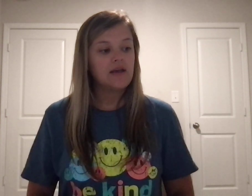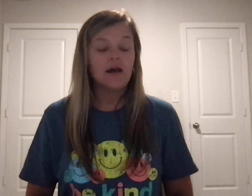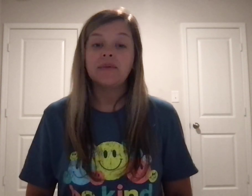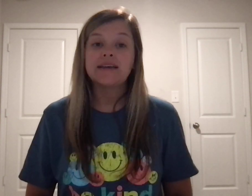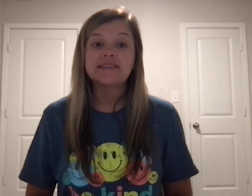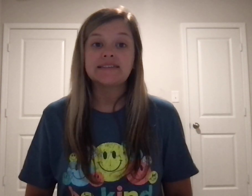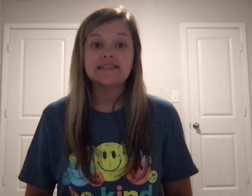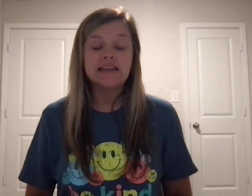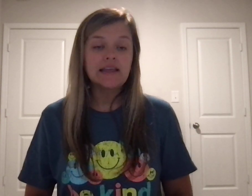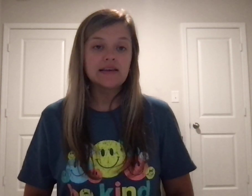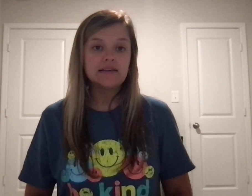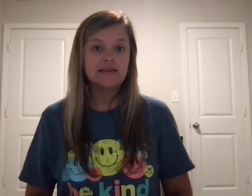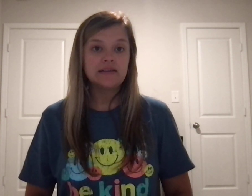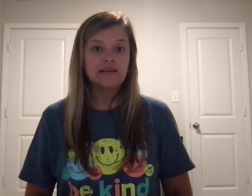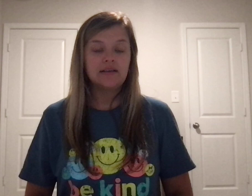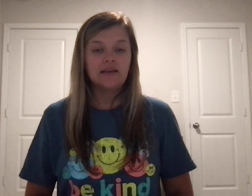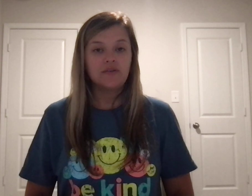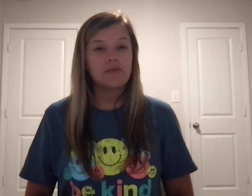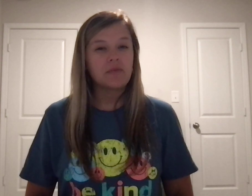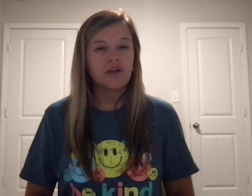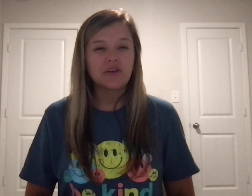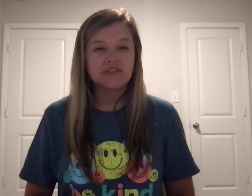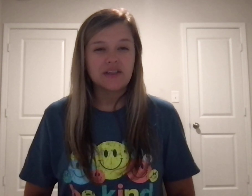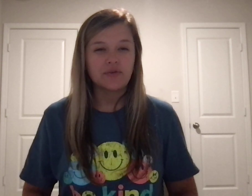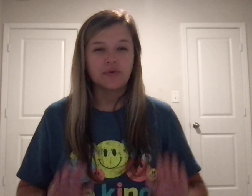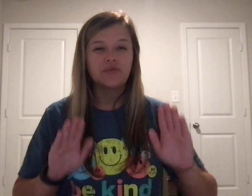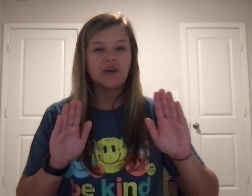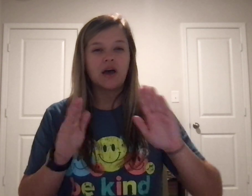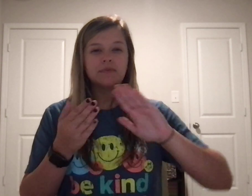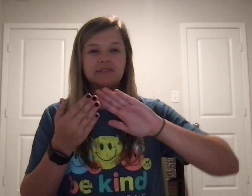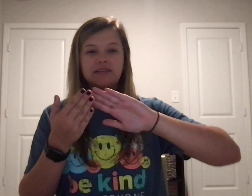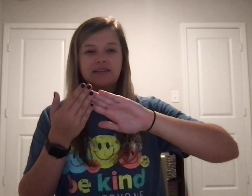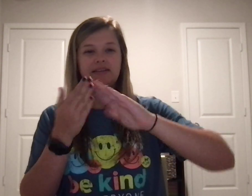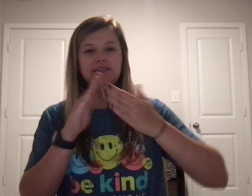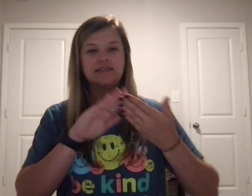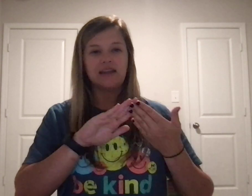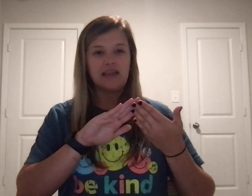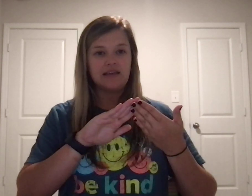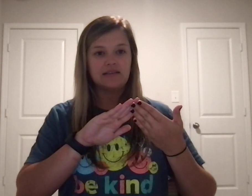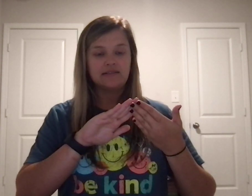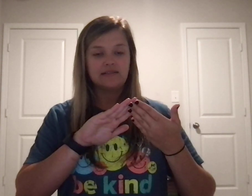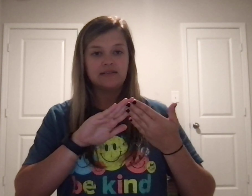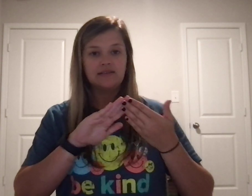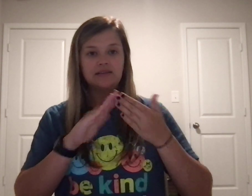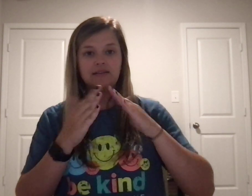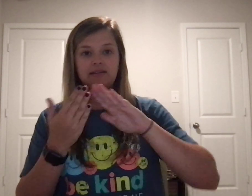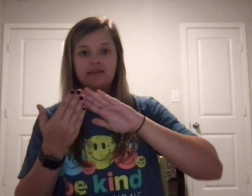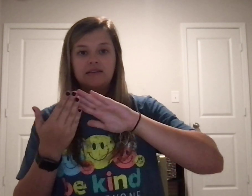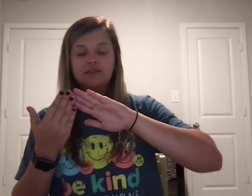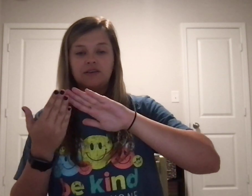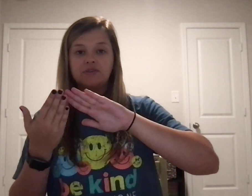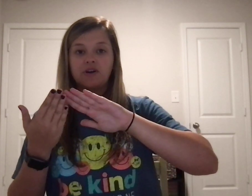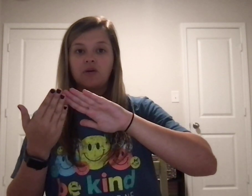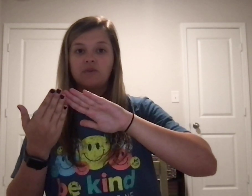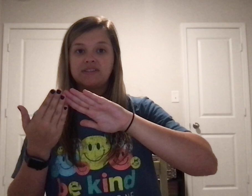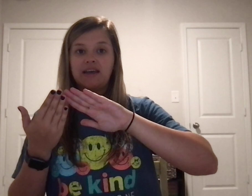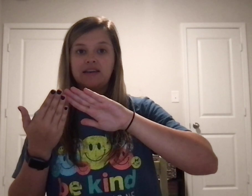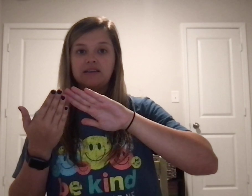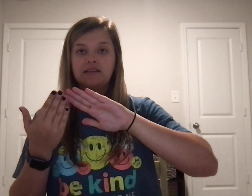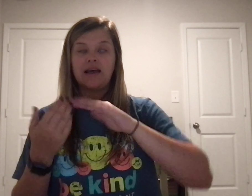Up next is city. Remember, it looks like the rooftops. City. So you start on one side. I